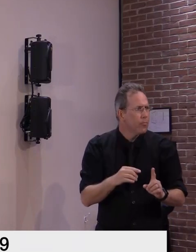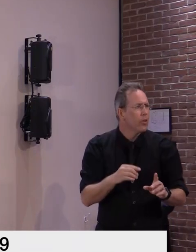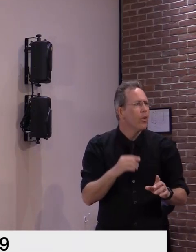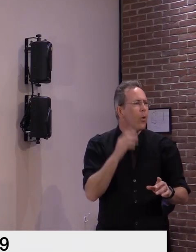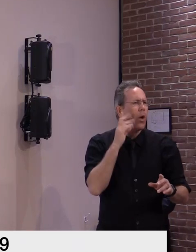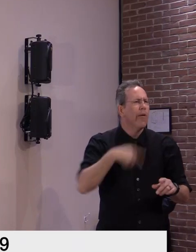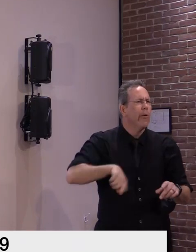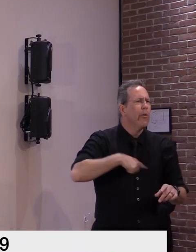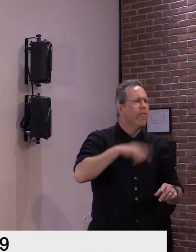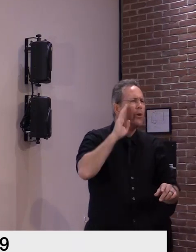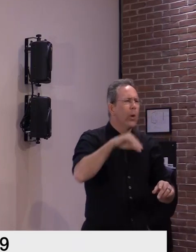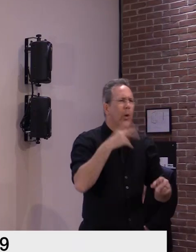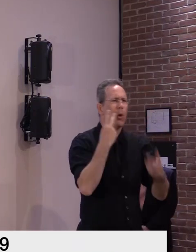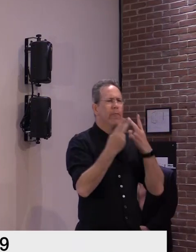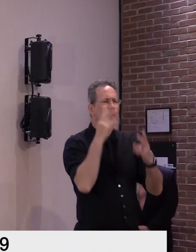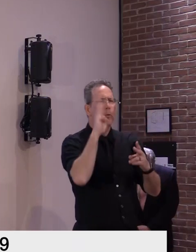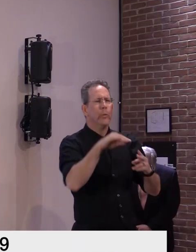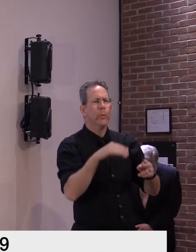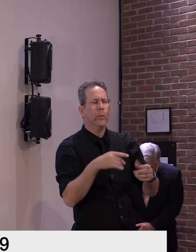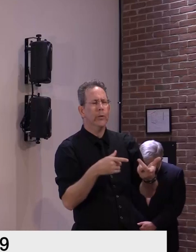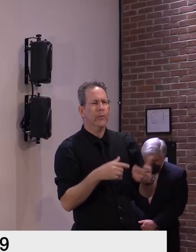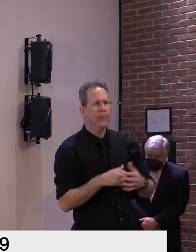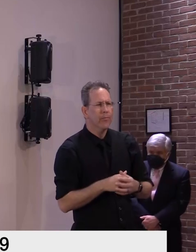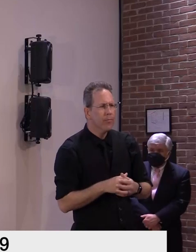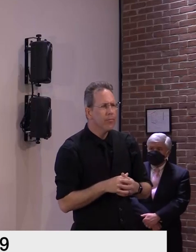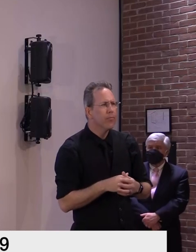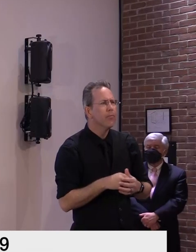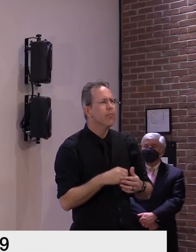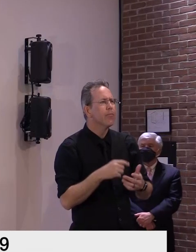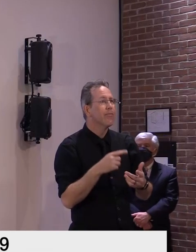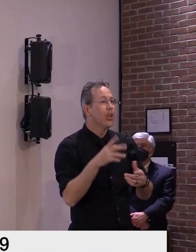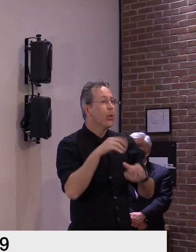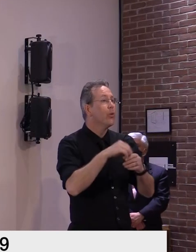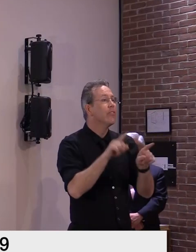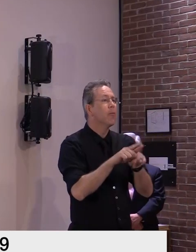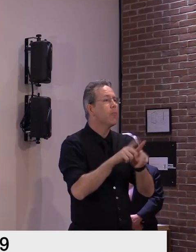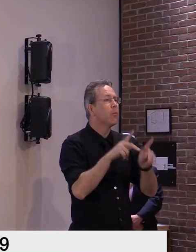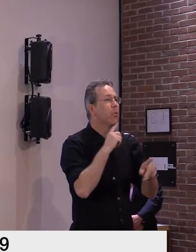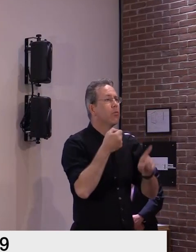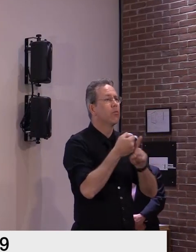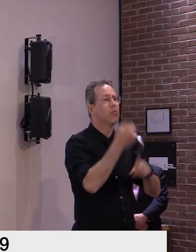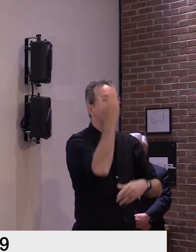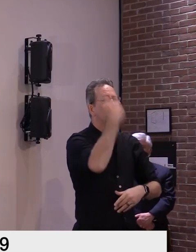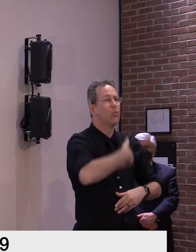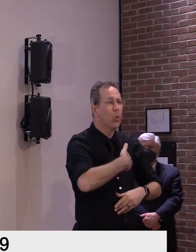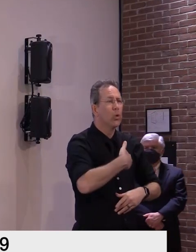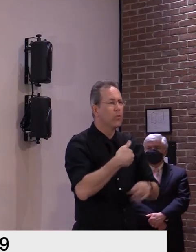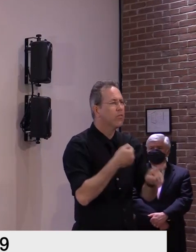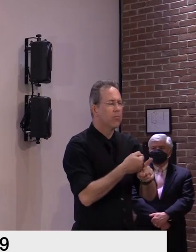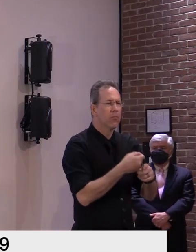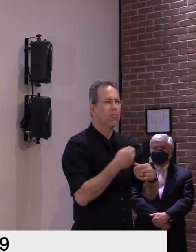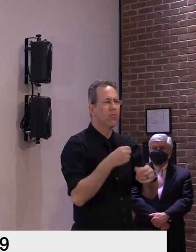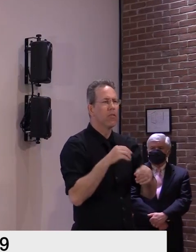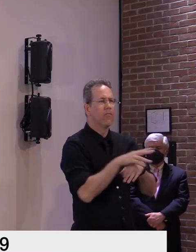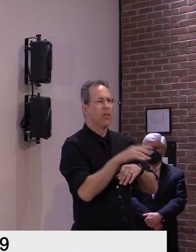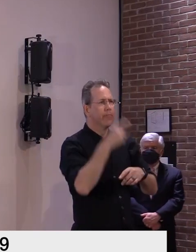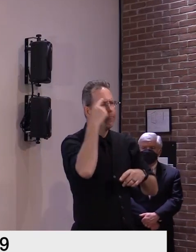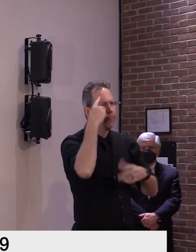now, including stroke. Not that I want to say that that's